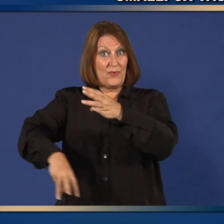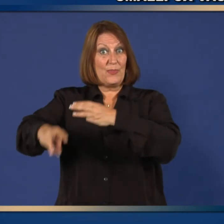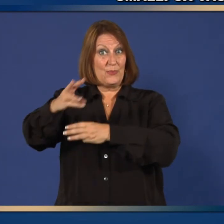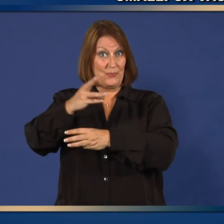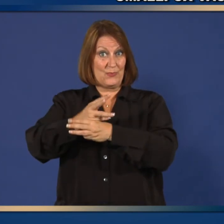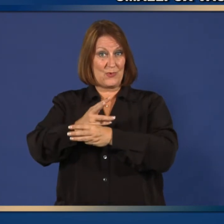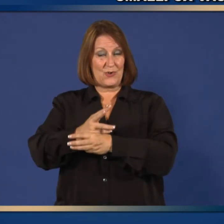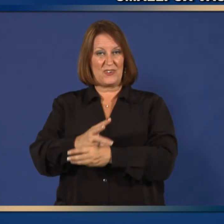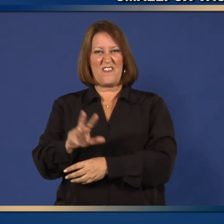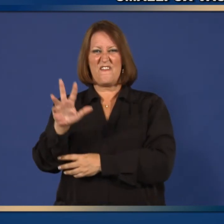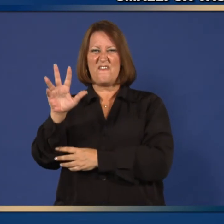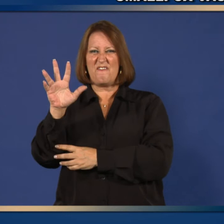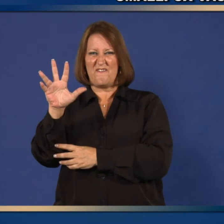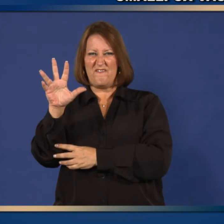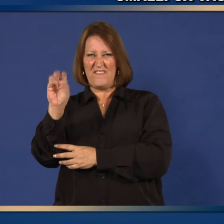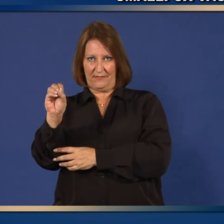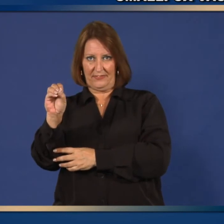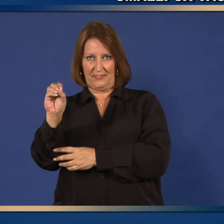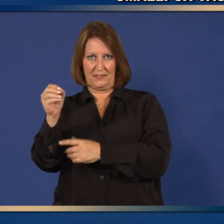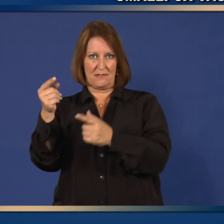skin rash with scarring,